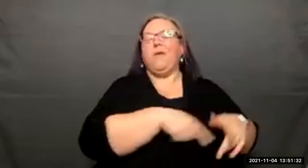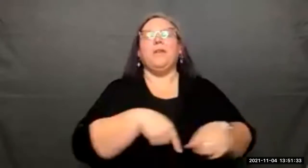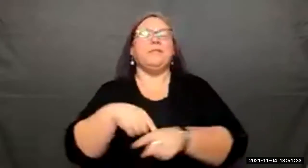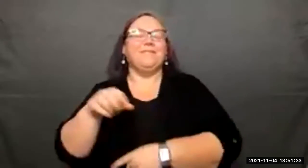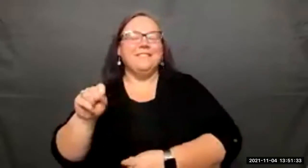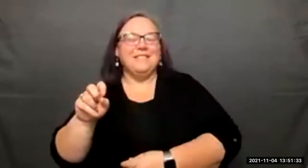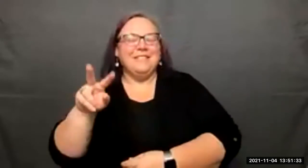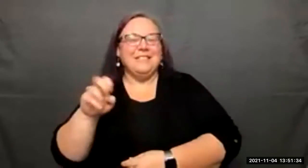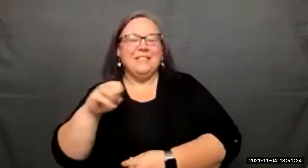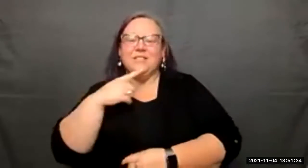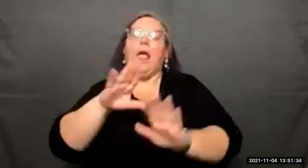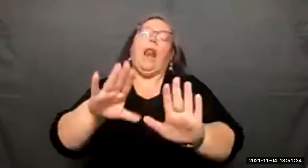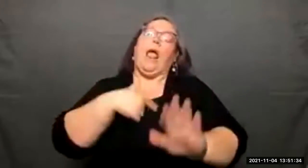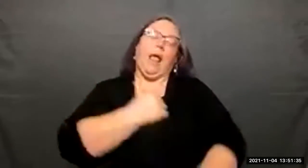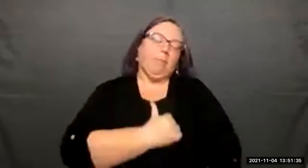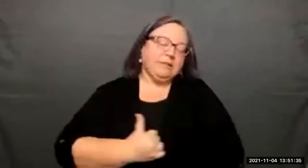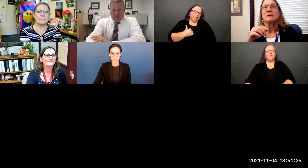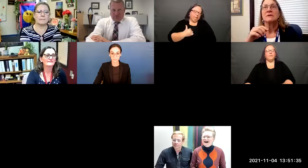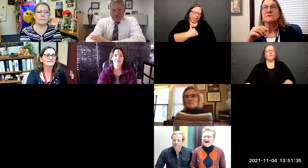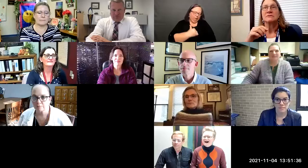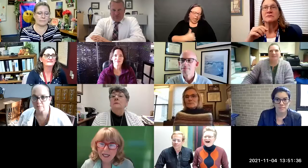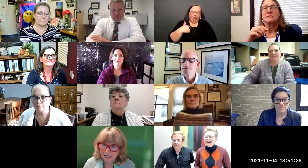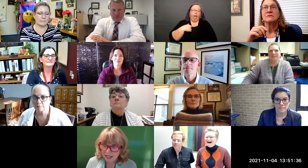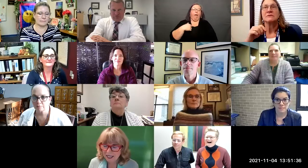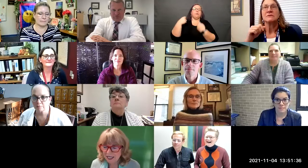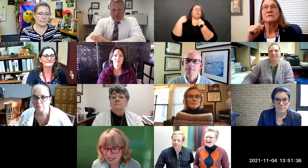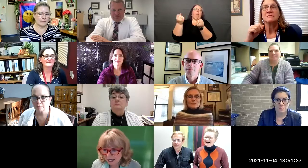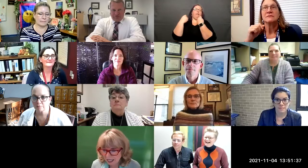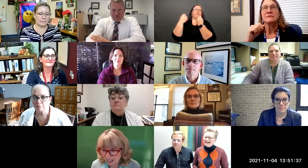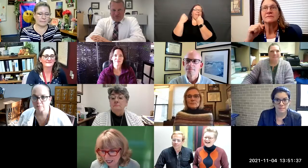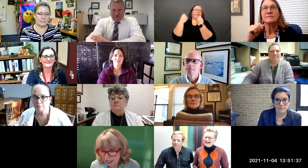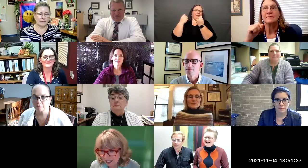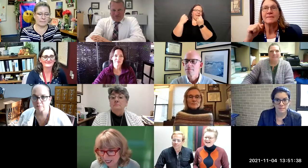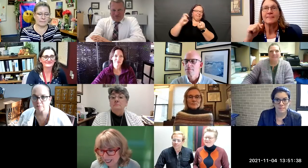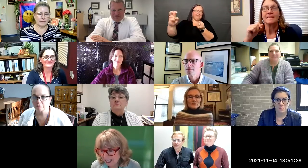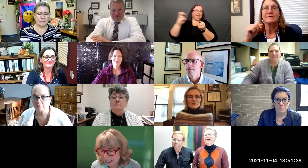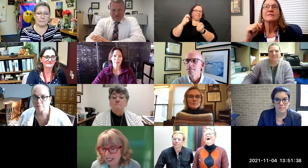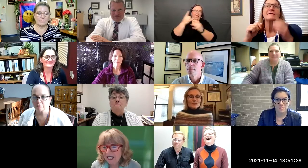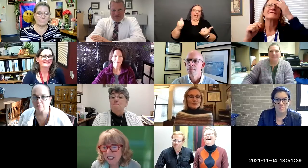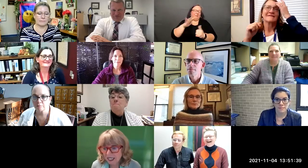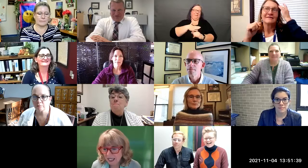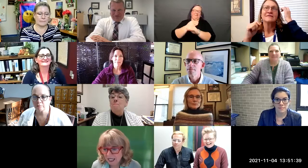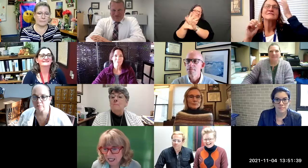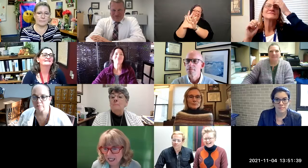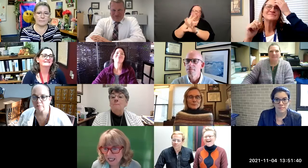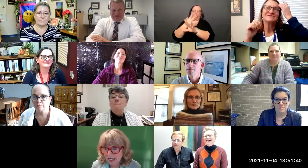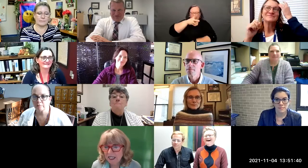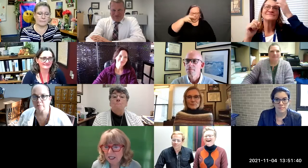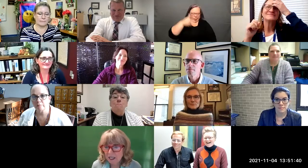I'm traveling right now, and so I have a very poor connection. But yeah, I'm Steve Gettle. I'm the